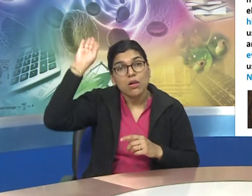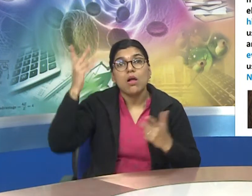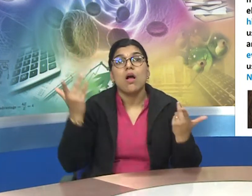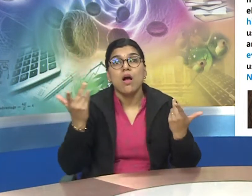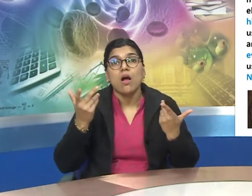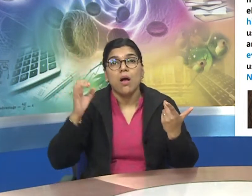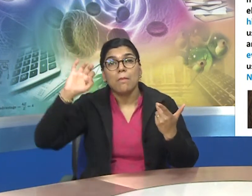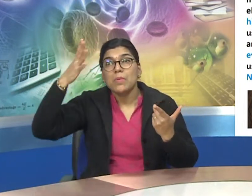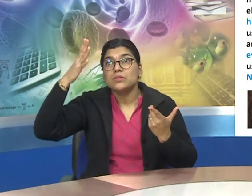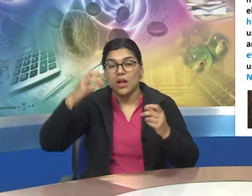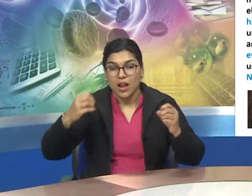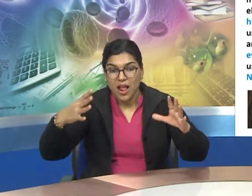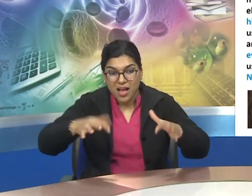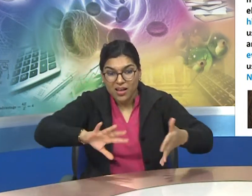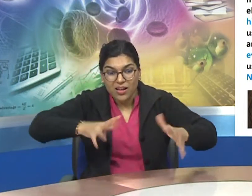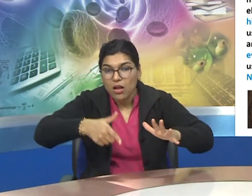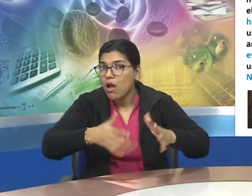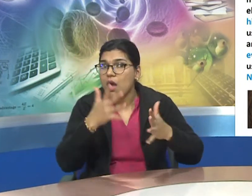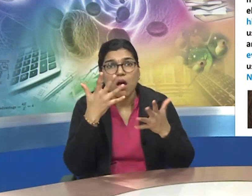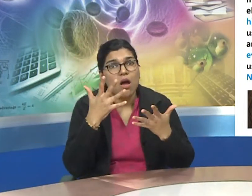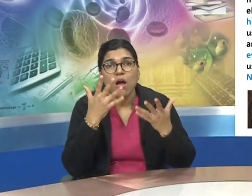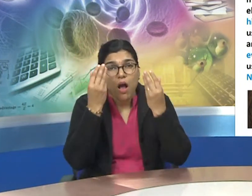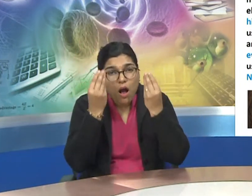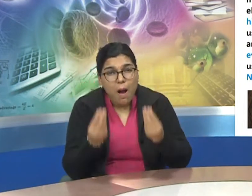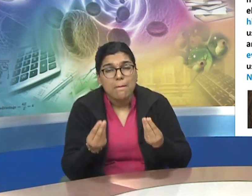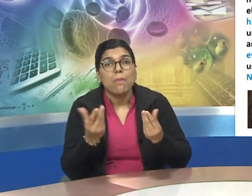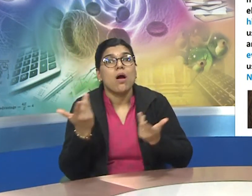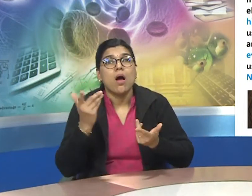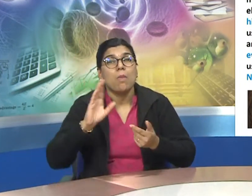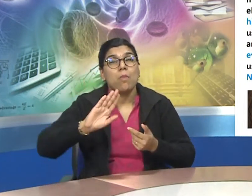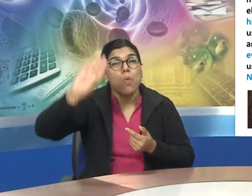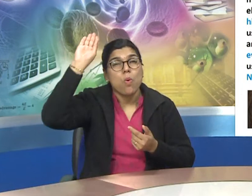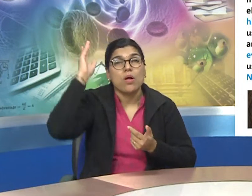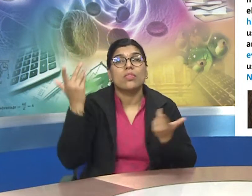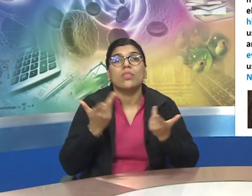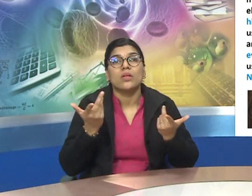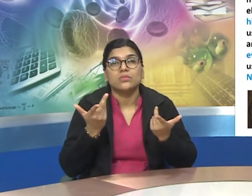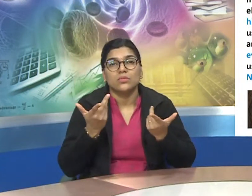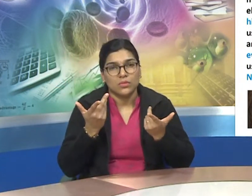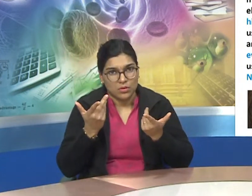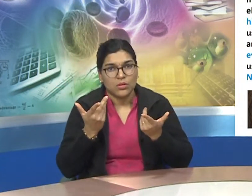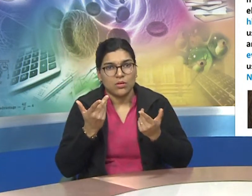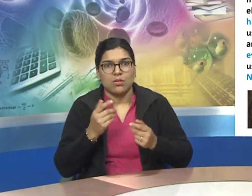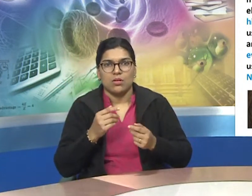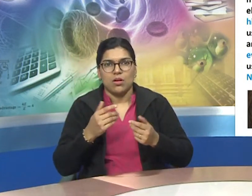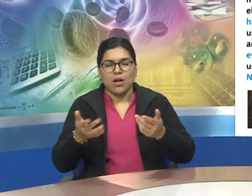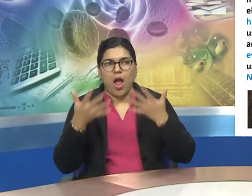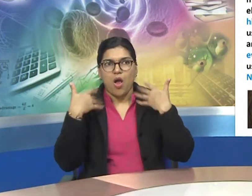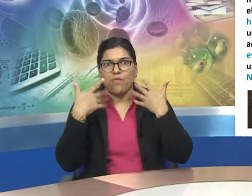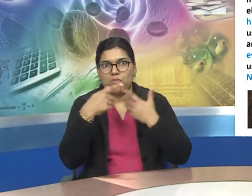A generator converts this mechanical power into electricity.